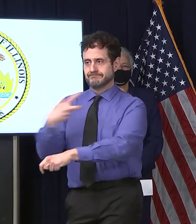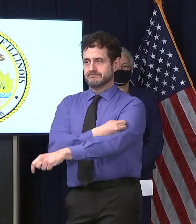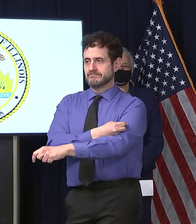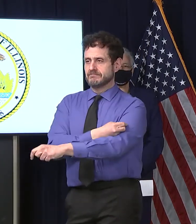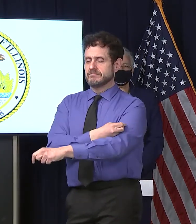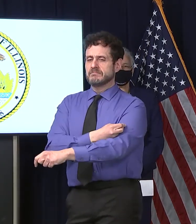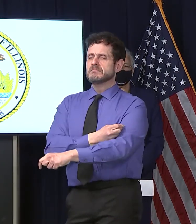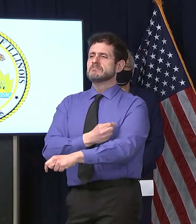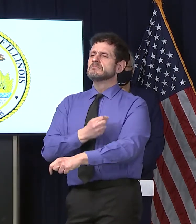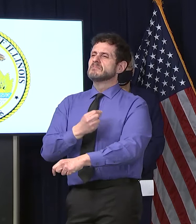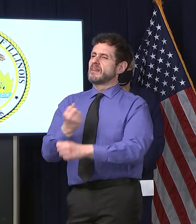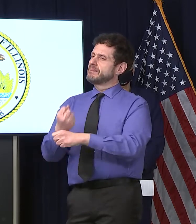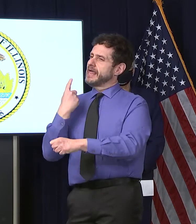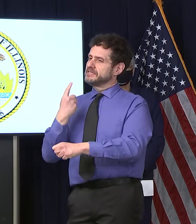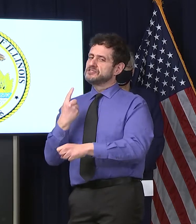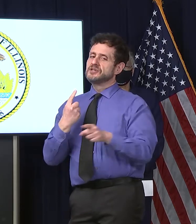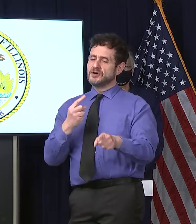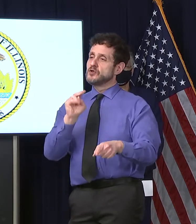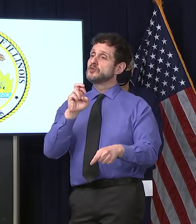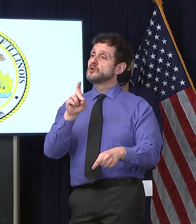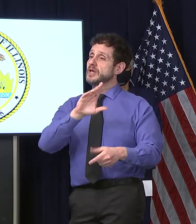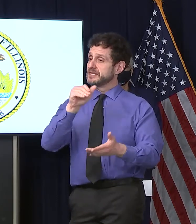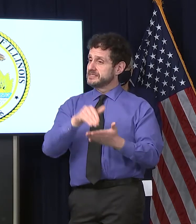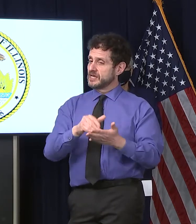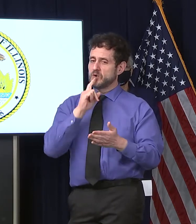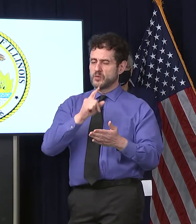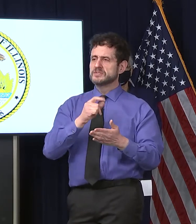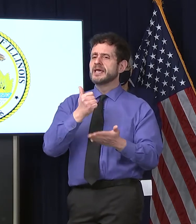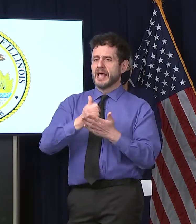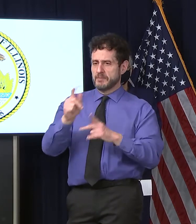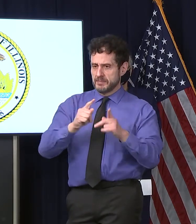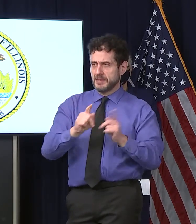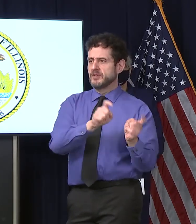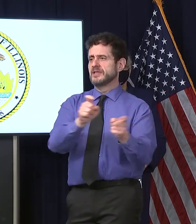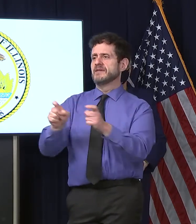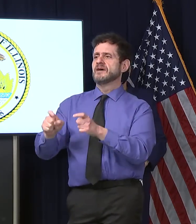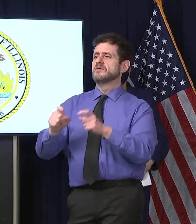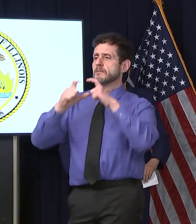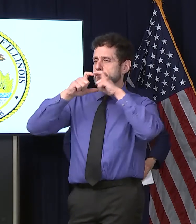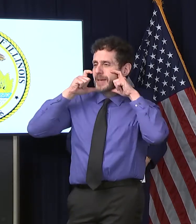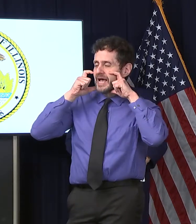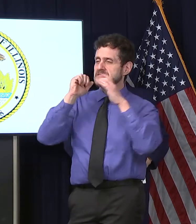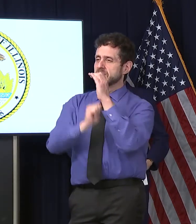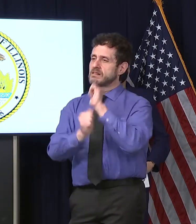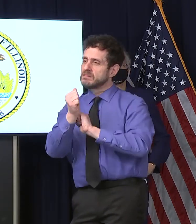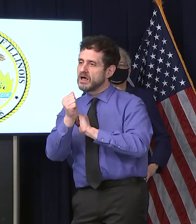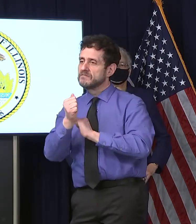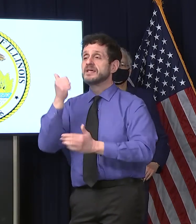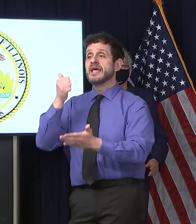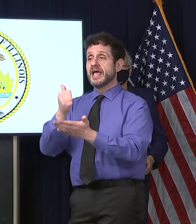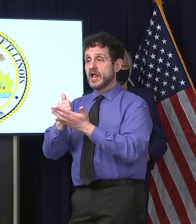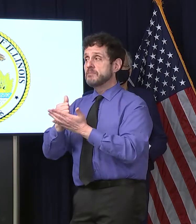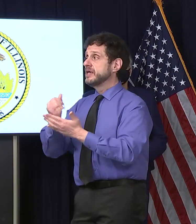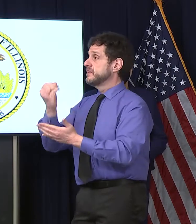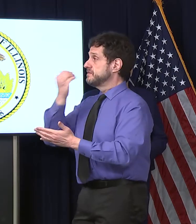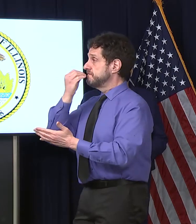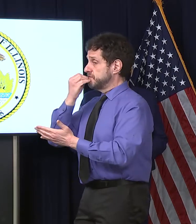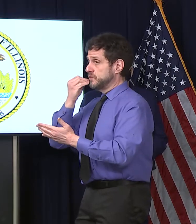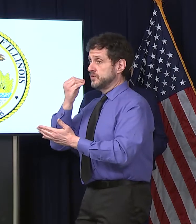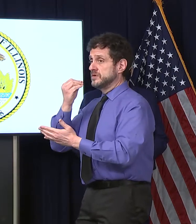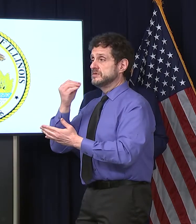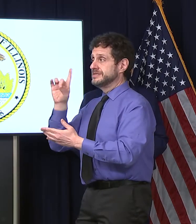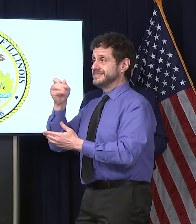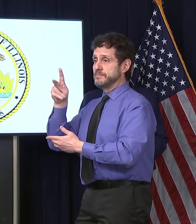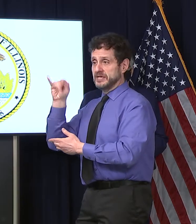PPE drives and serving as a supportive warehouse, helping the Greater Chicago Food Depository provide meals for tens of